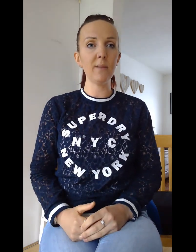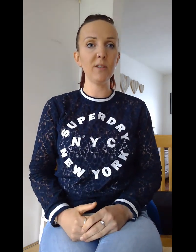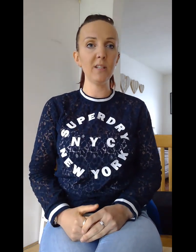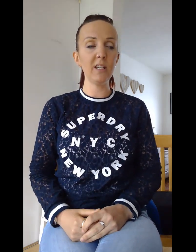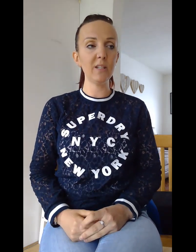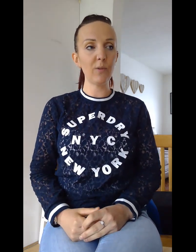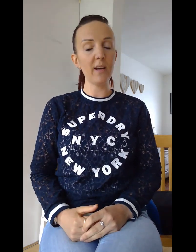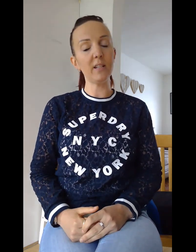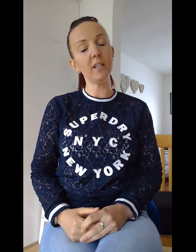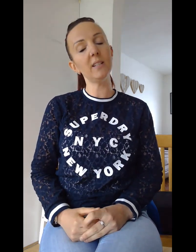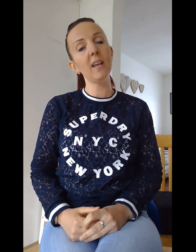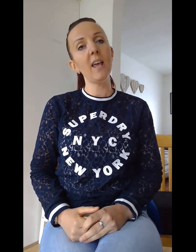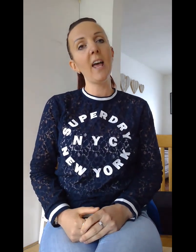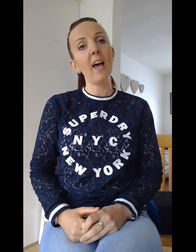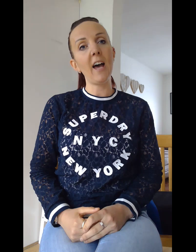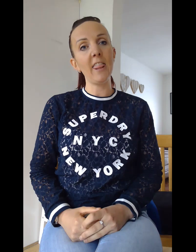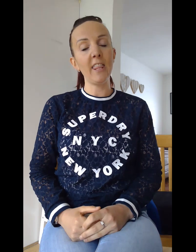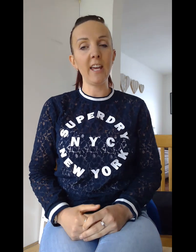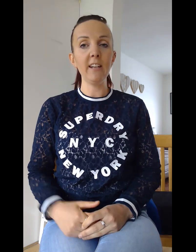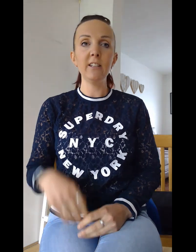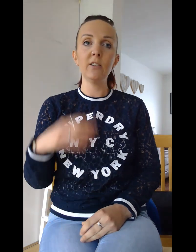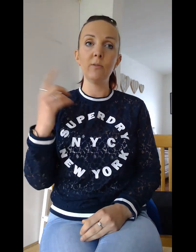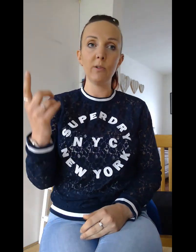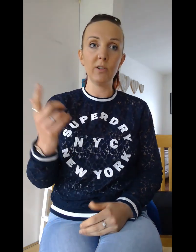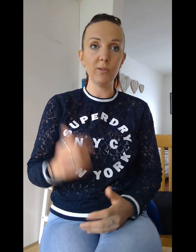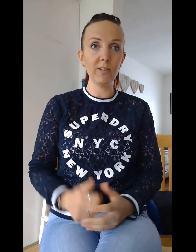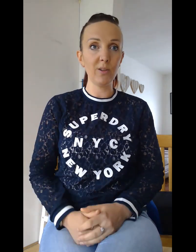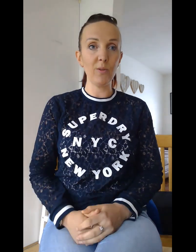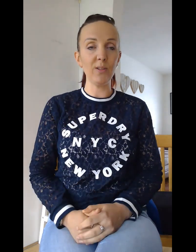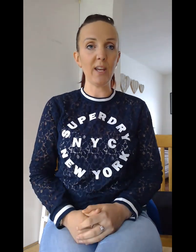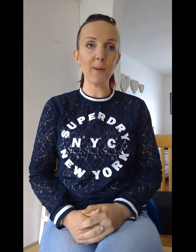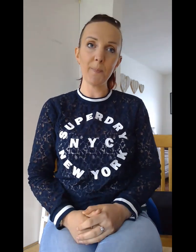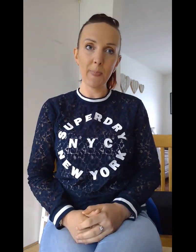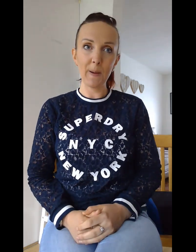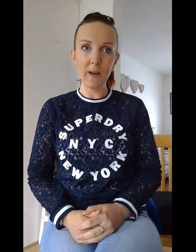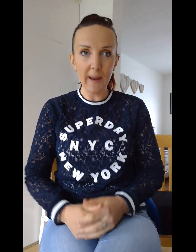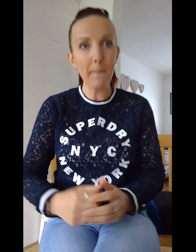times as you need to practice, and then we're going to do it to the music. Okay?